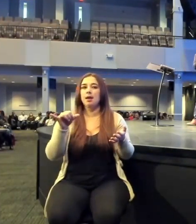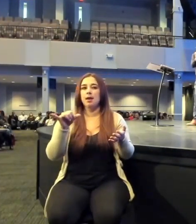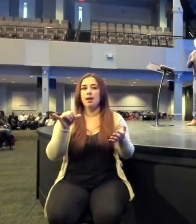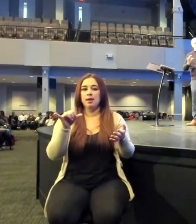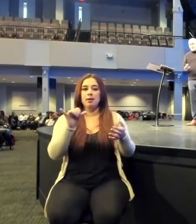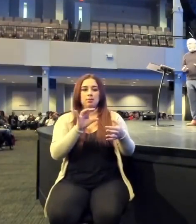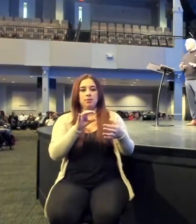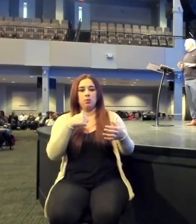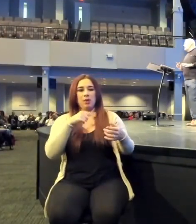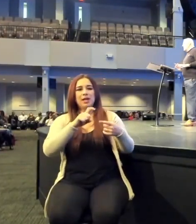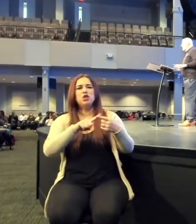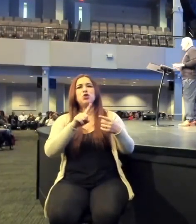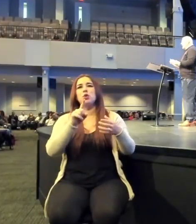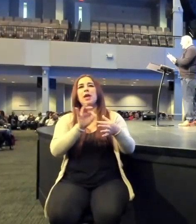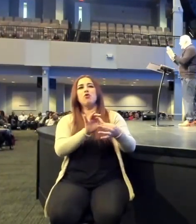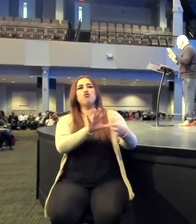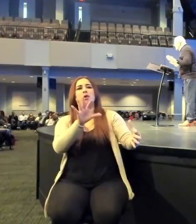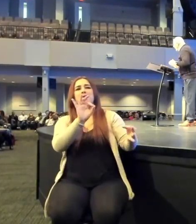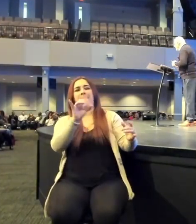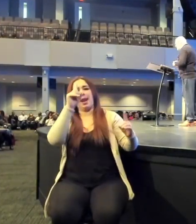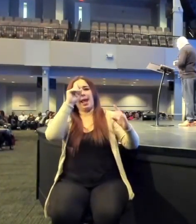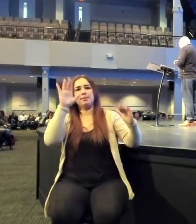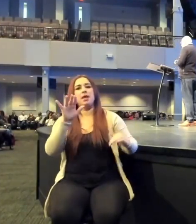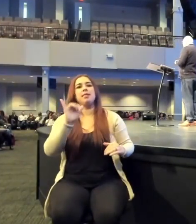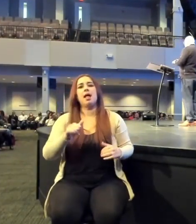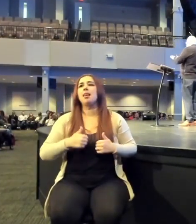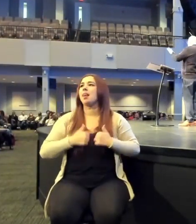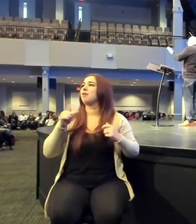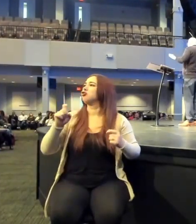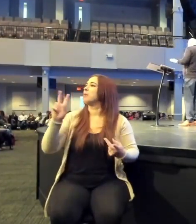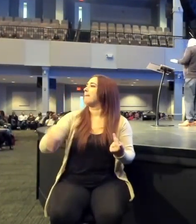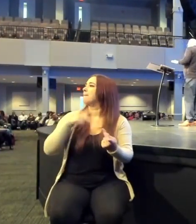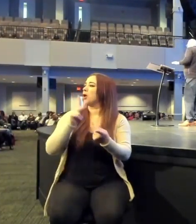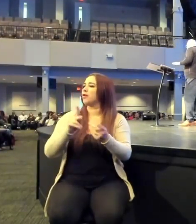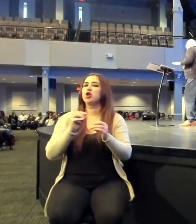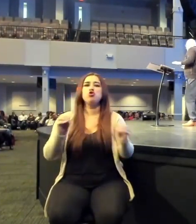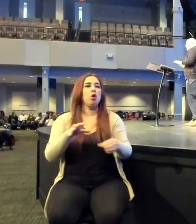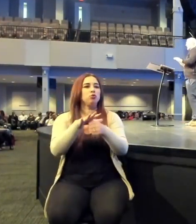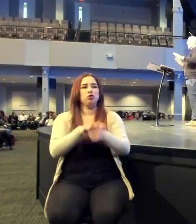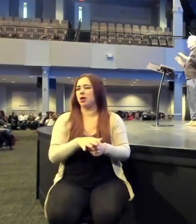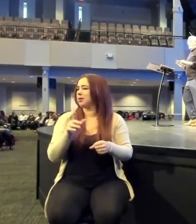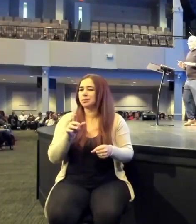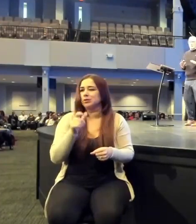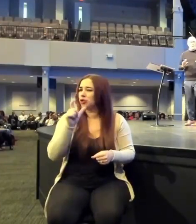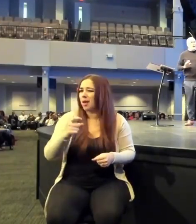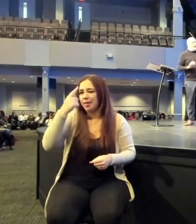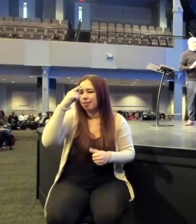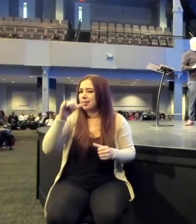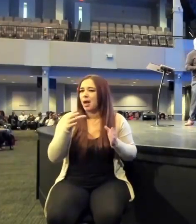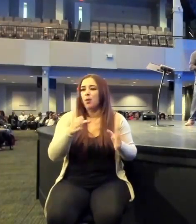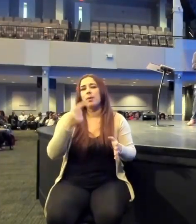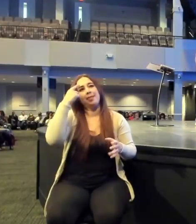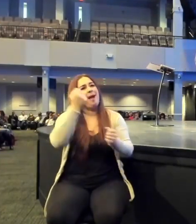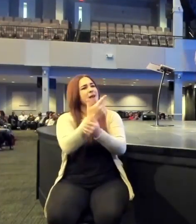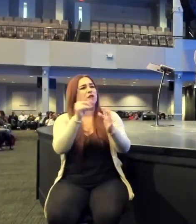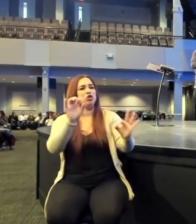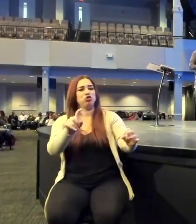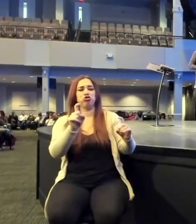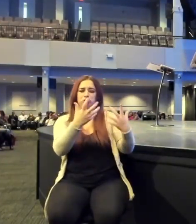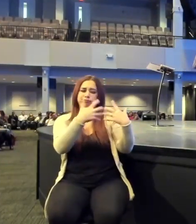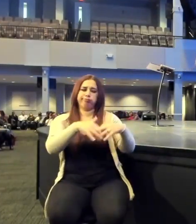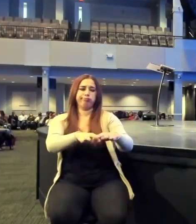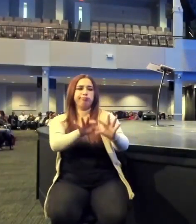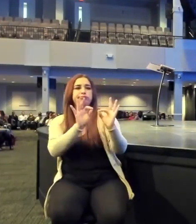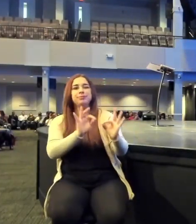We need to release our expectation that life should always be perfect. Release our expectation that everything should always go well, because God wants to